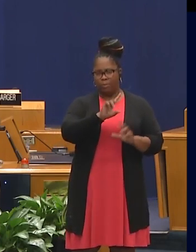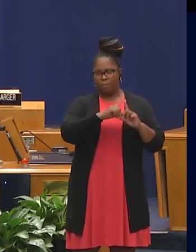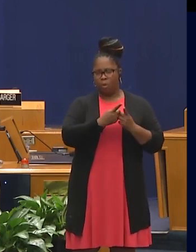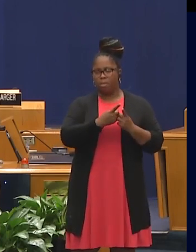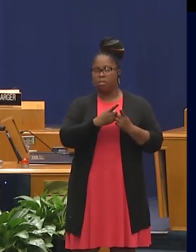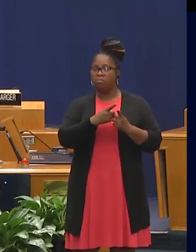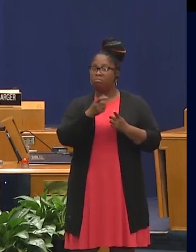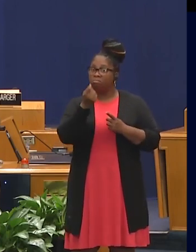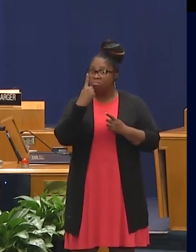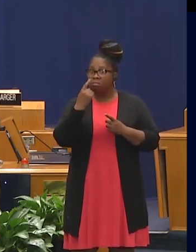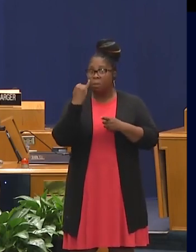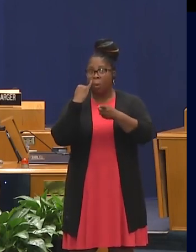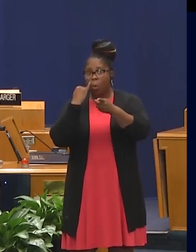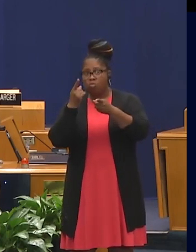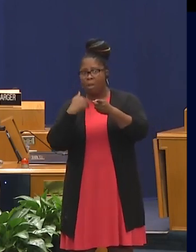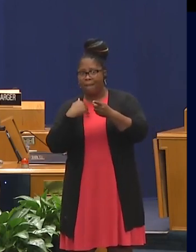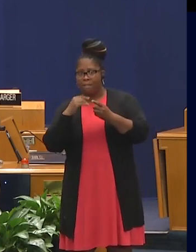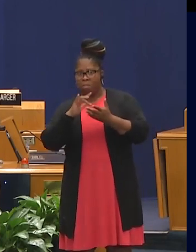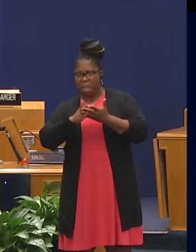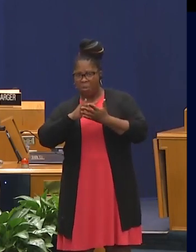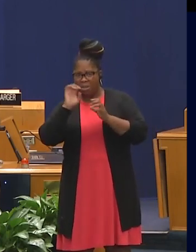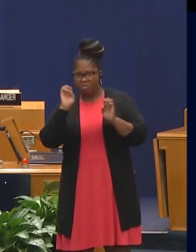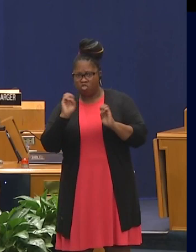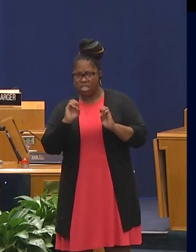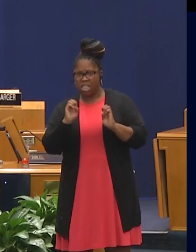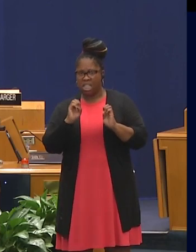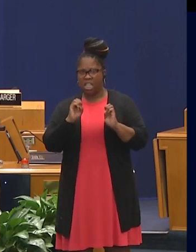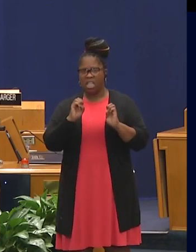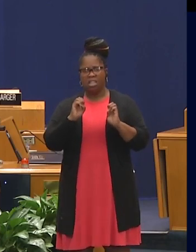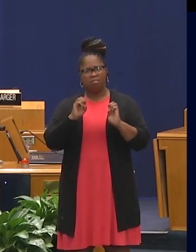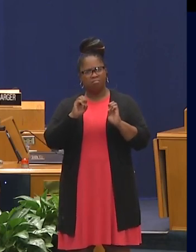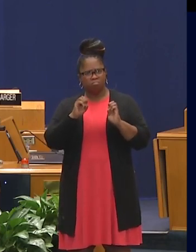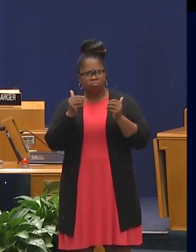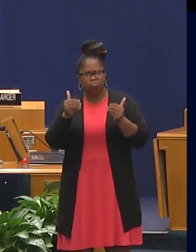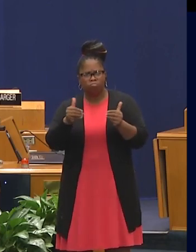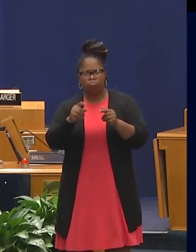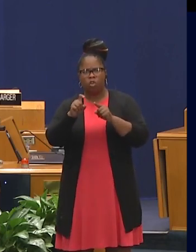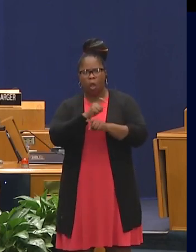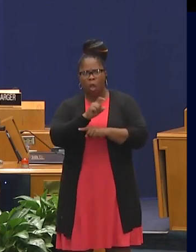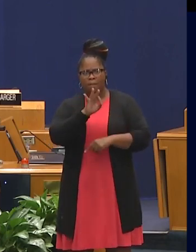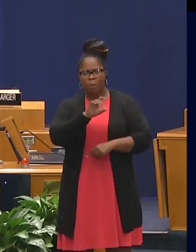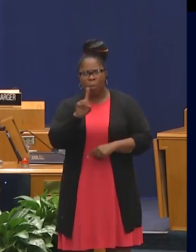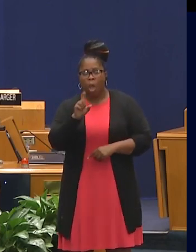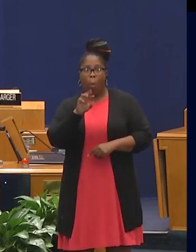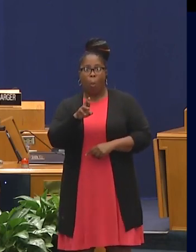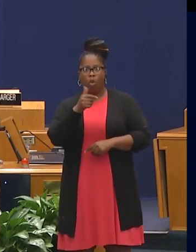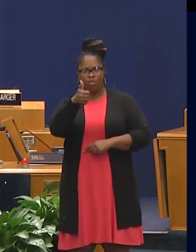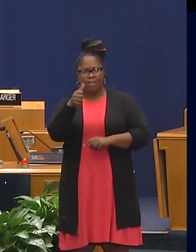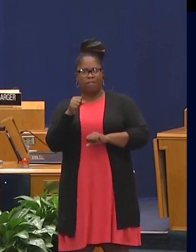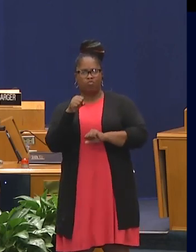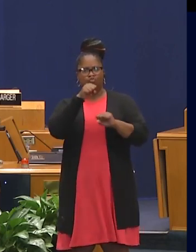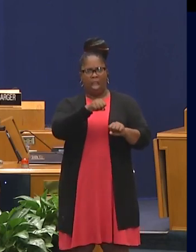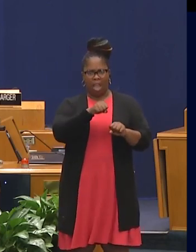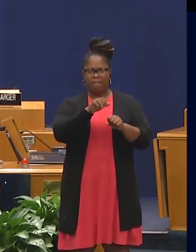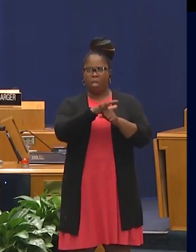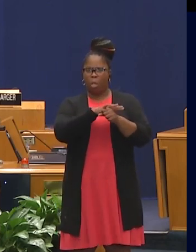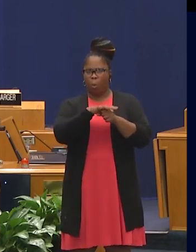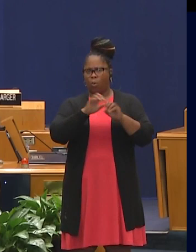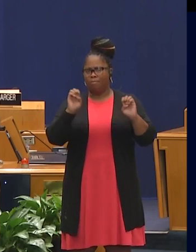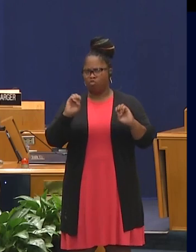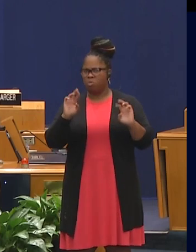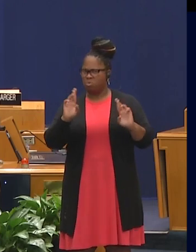individuals who are experiencing a medical emergency to please call 911 or transport themselves to their nearest local emergency